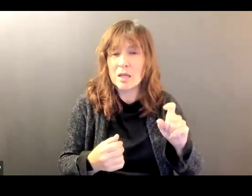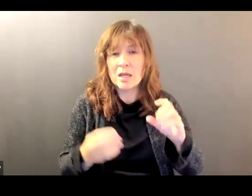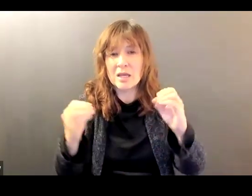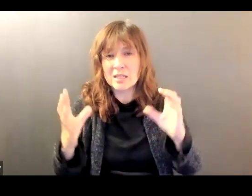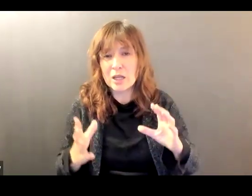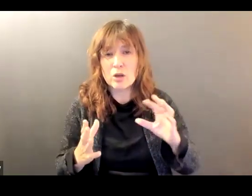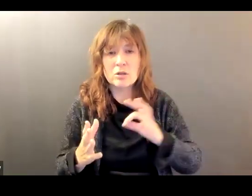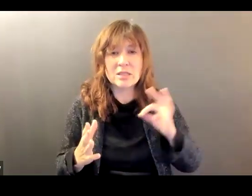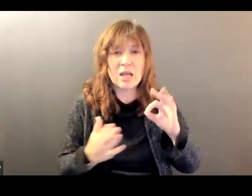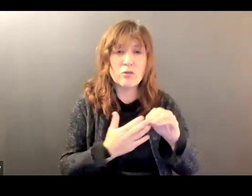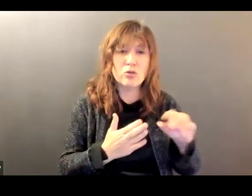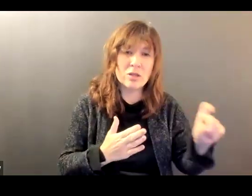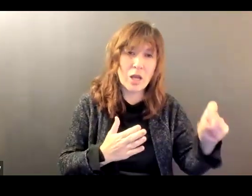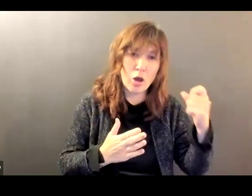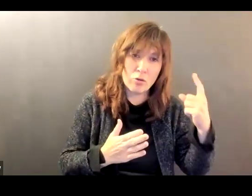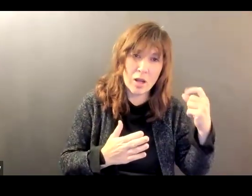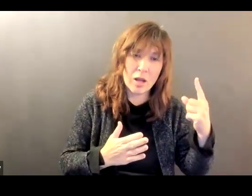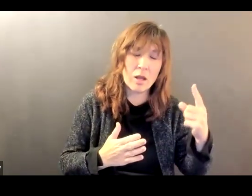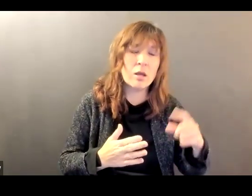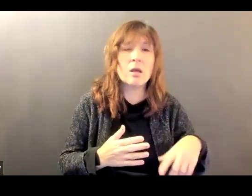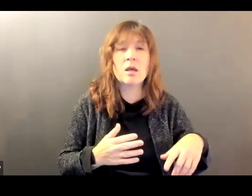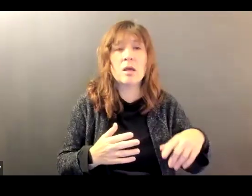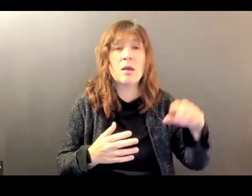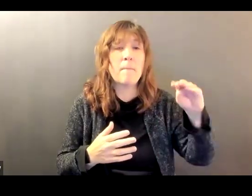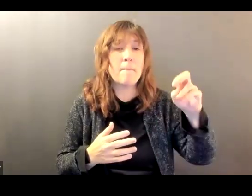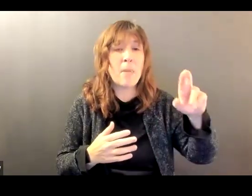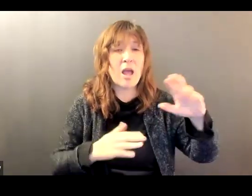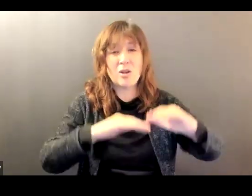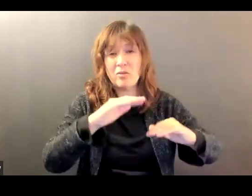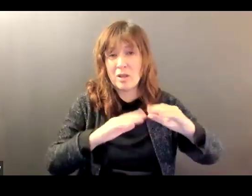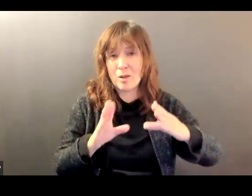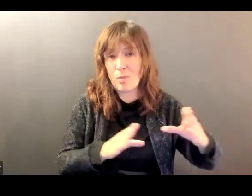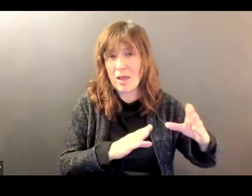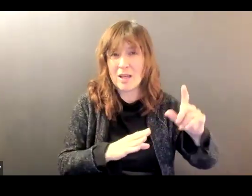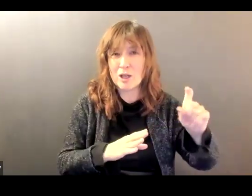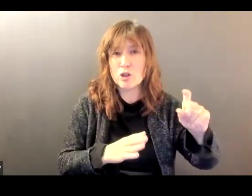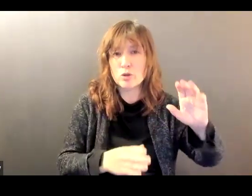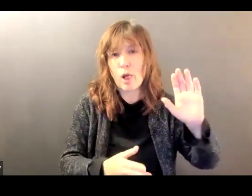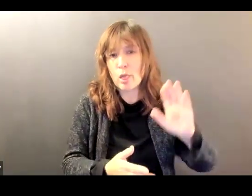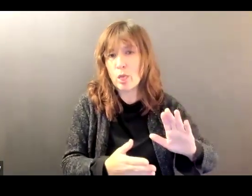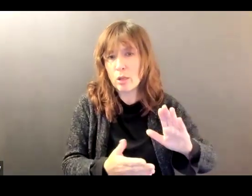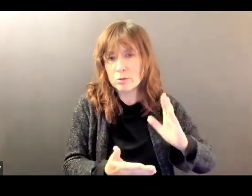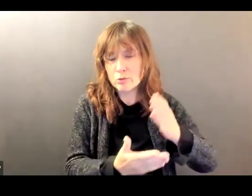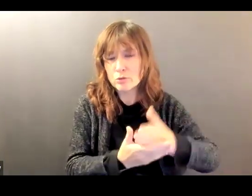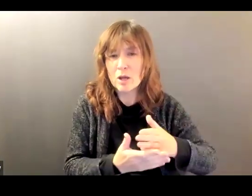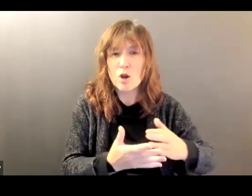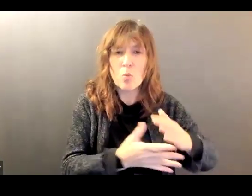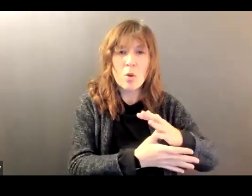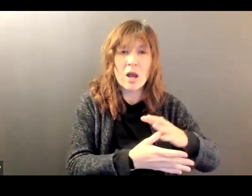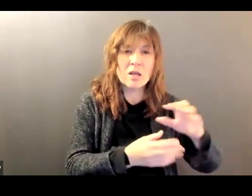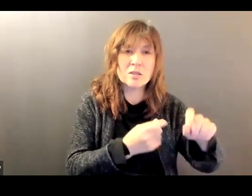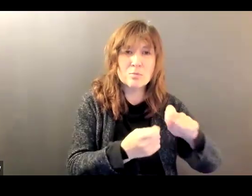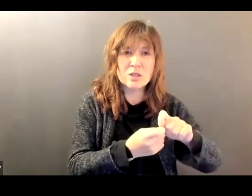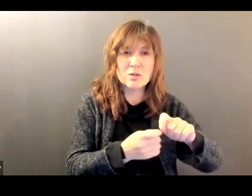community. The master facilities plan says BPS should minimize disruption, prioritize vulnerable student groups, and ensure equitable